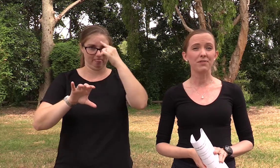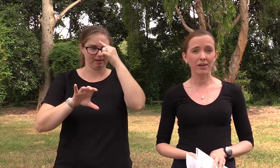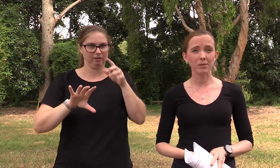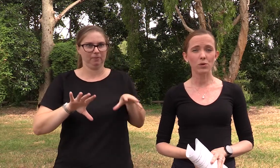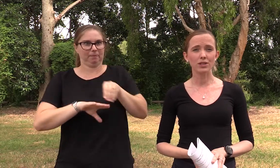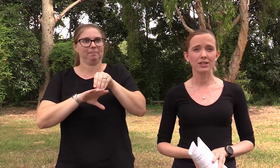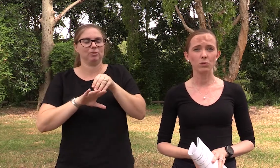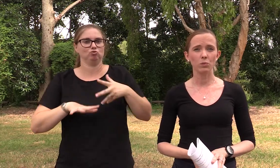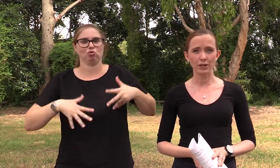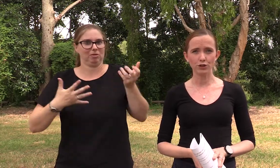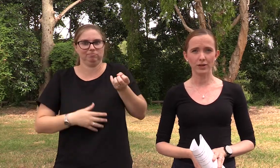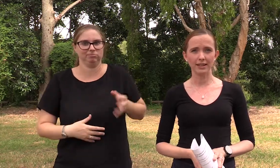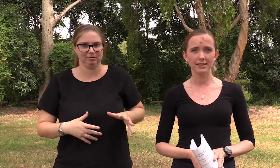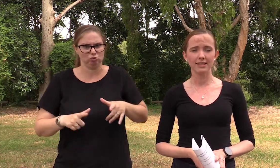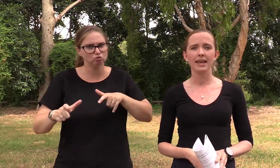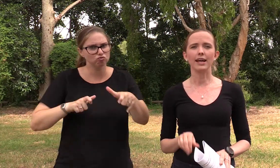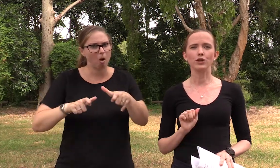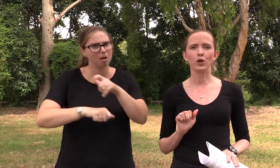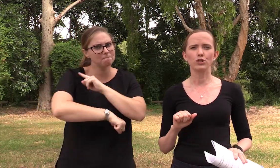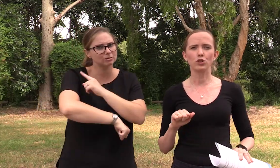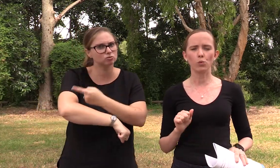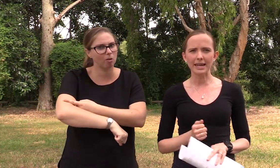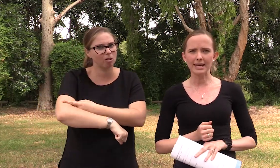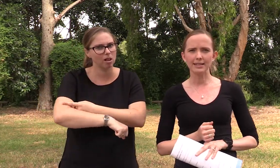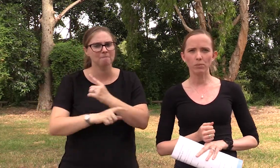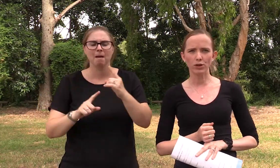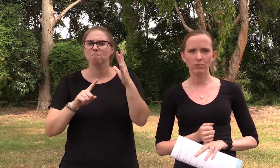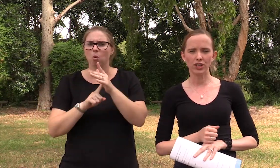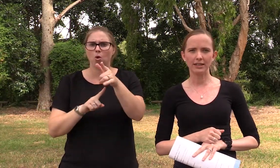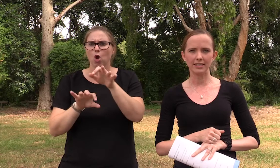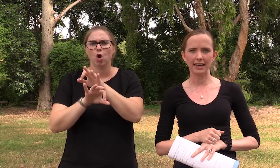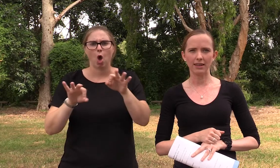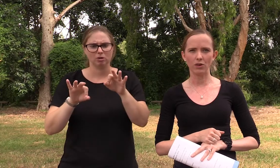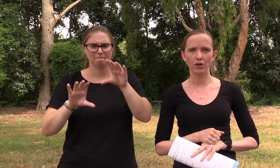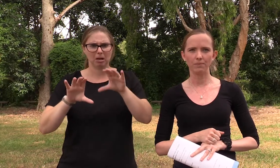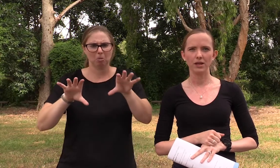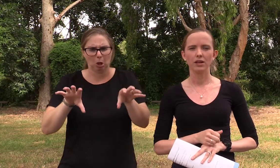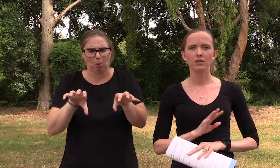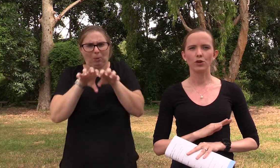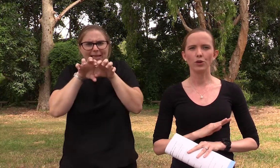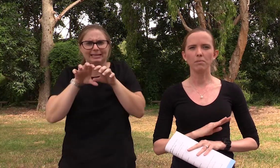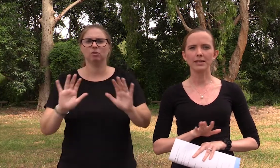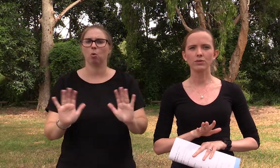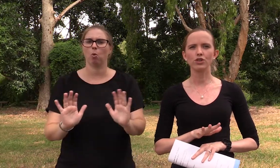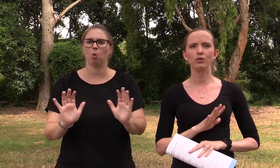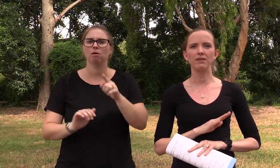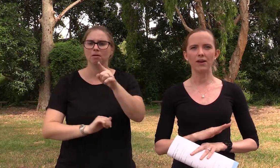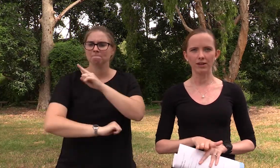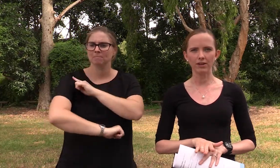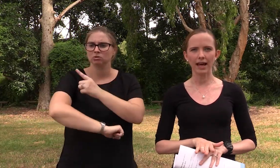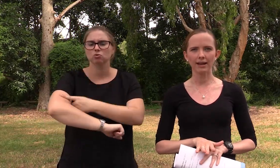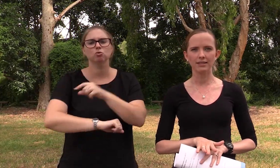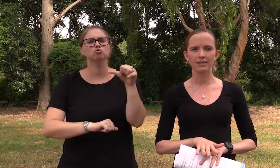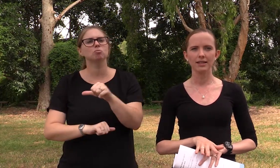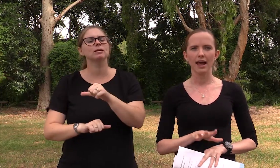It's very important when you're doing this that you don't squeeze your bottom cheeks together though. So your muscles should be